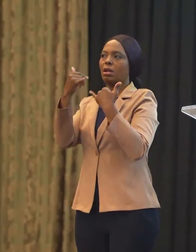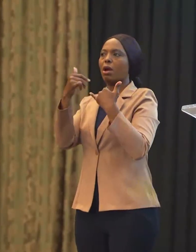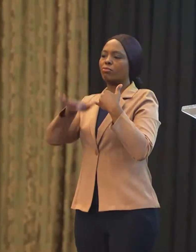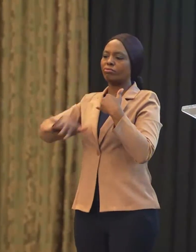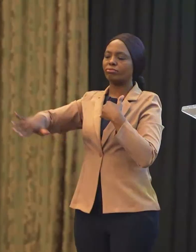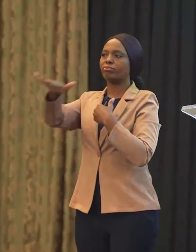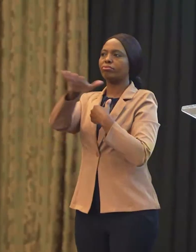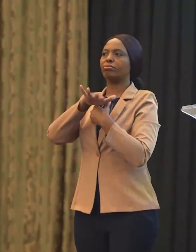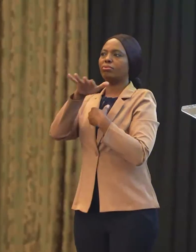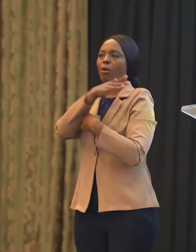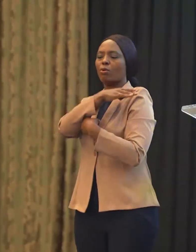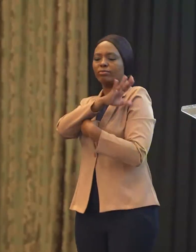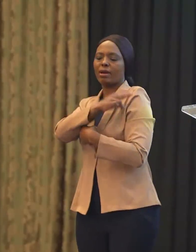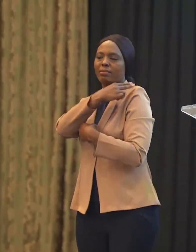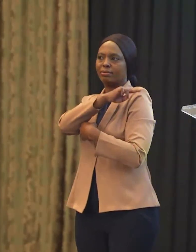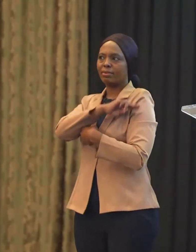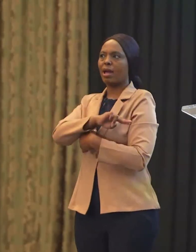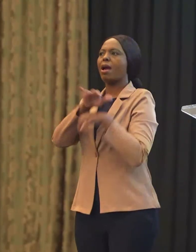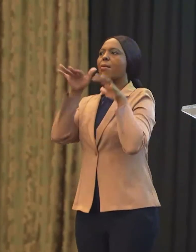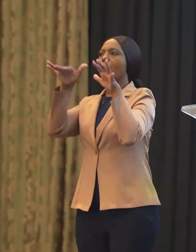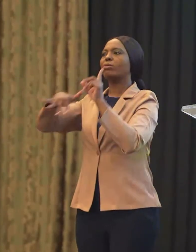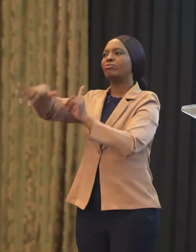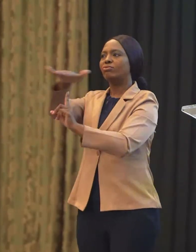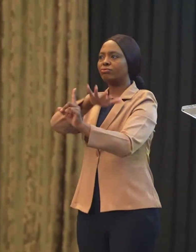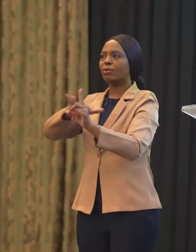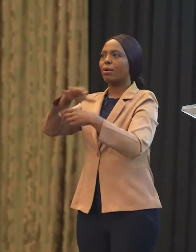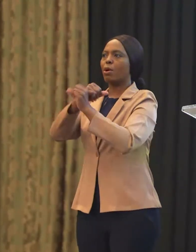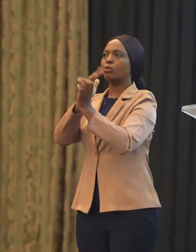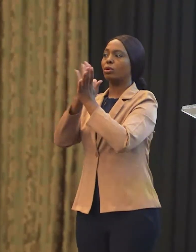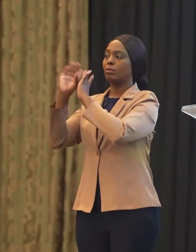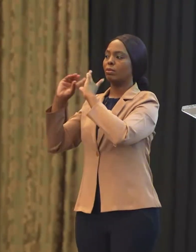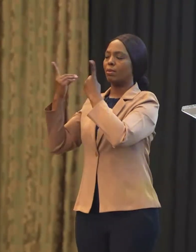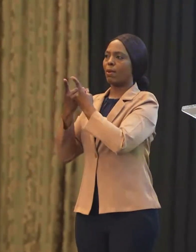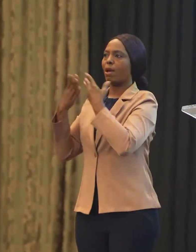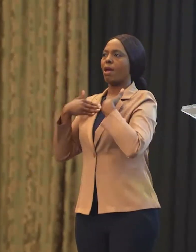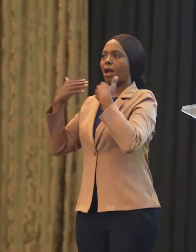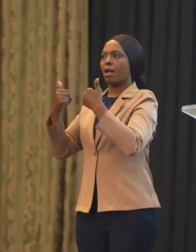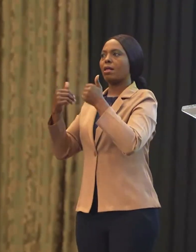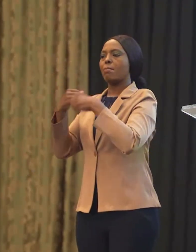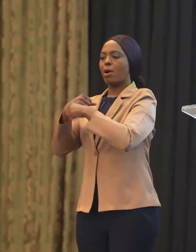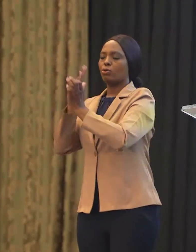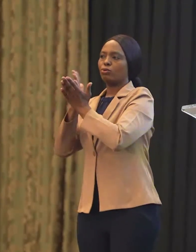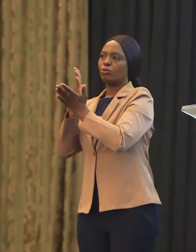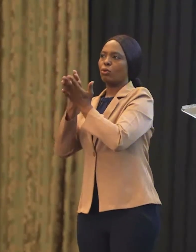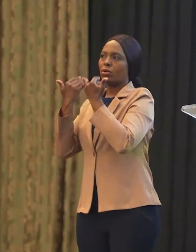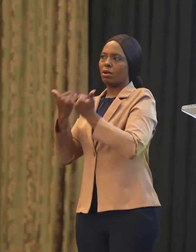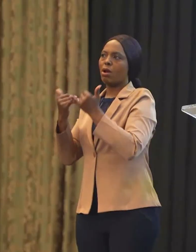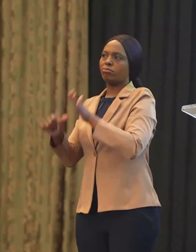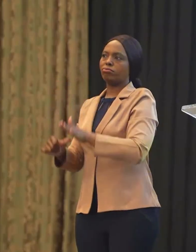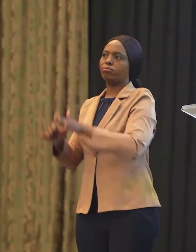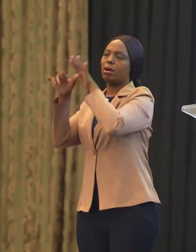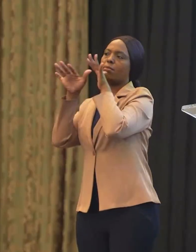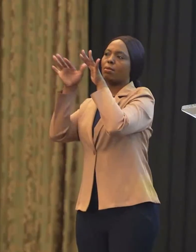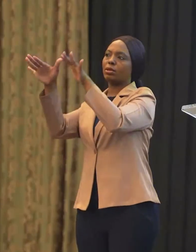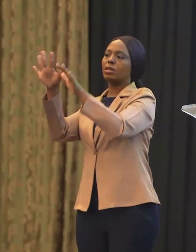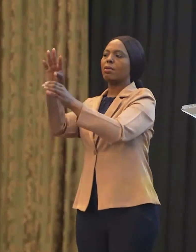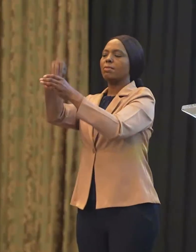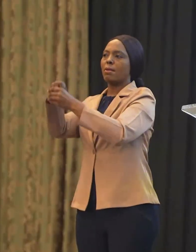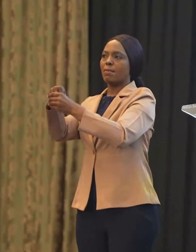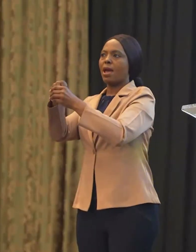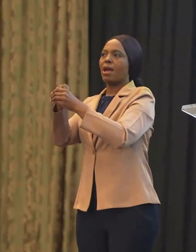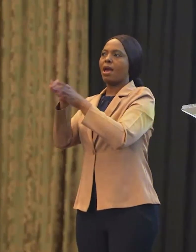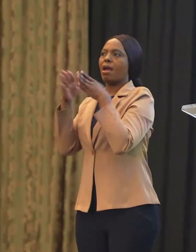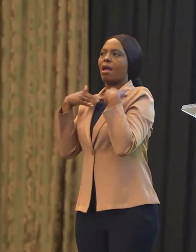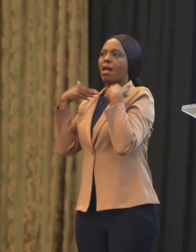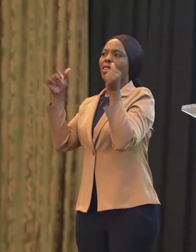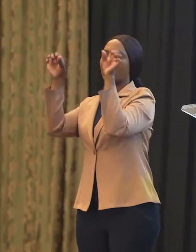health facilities. So the Department of Health aims to integrate these services for the key population within the general health system. And